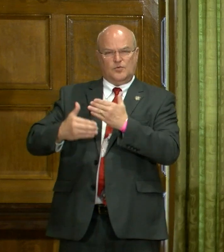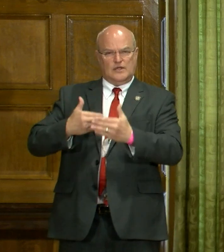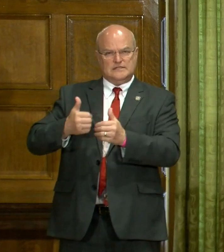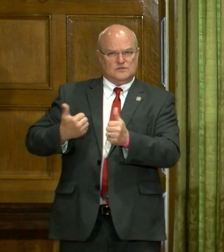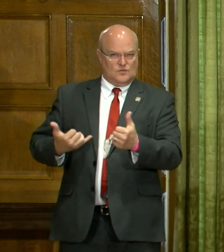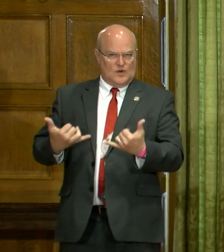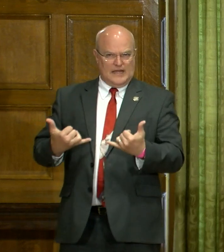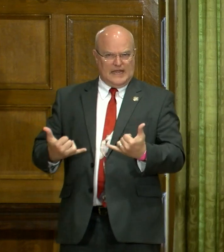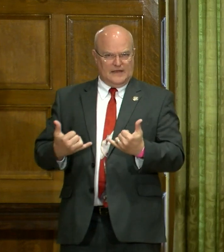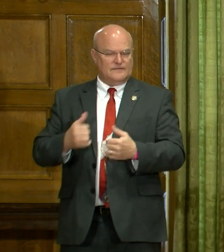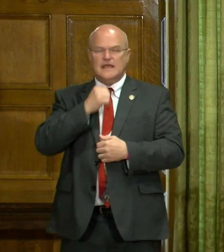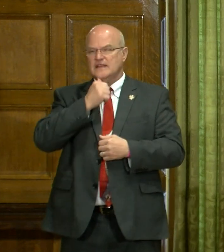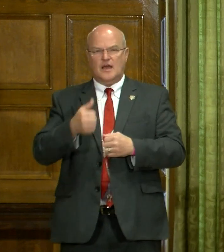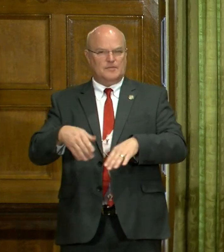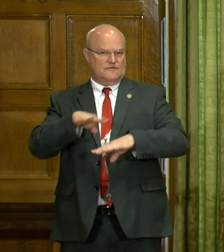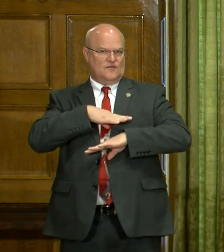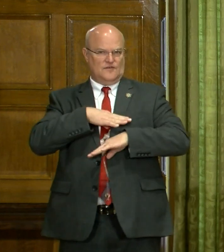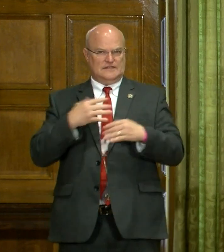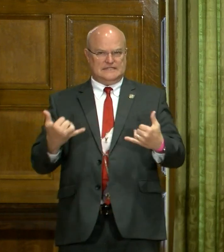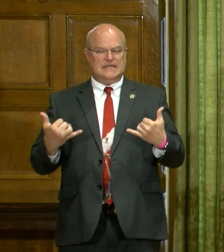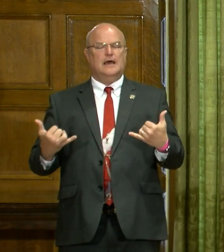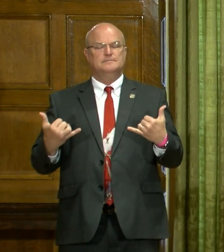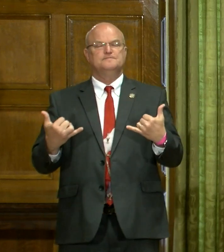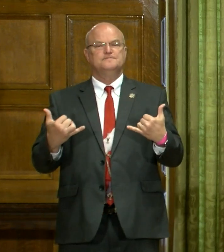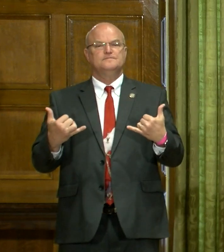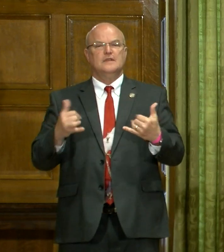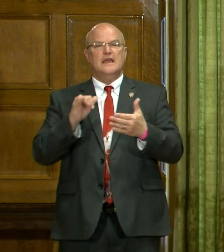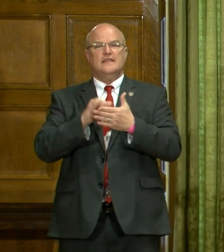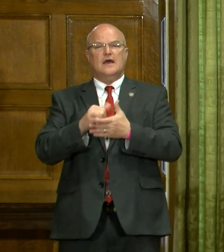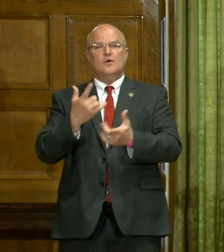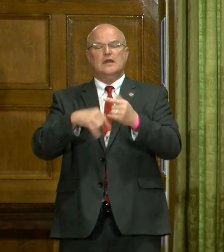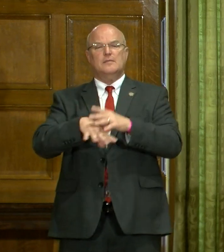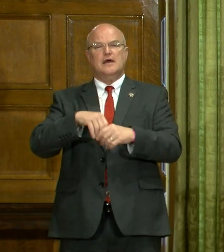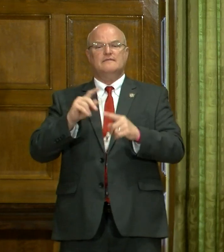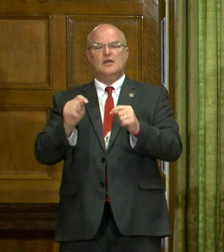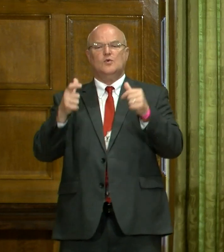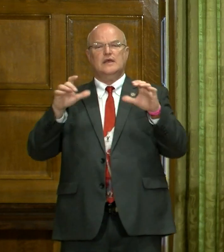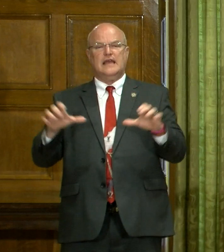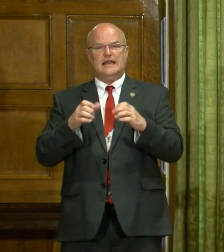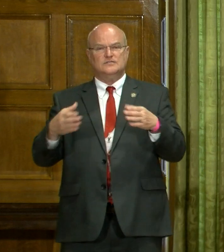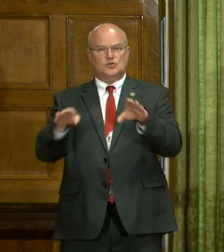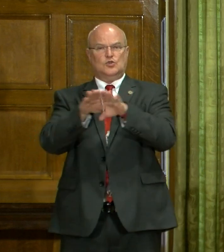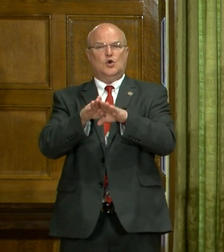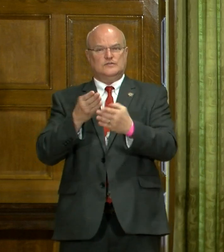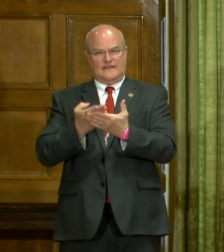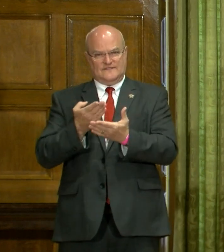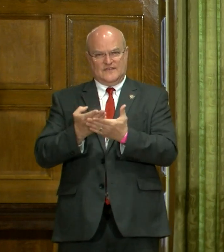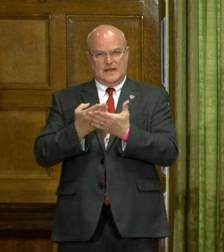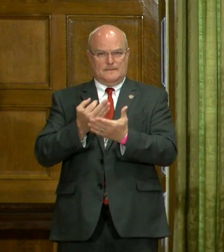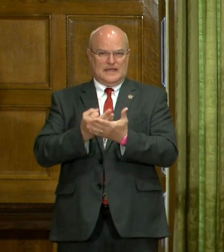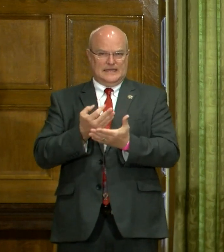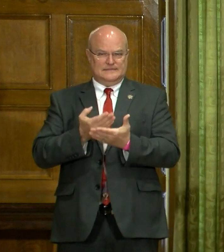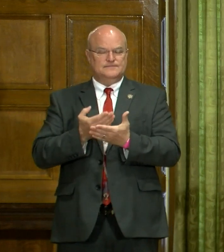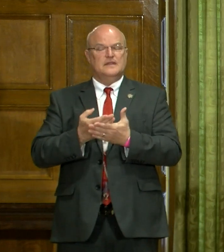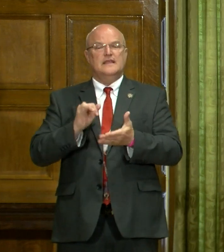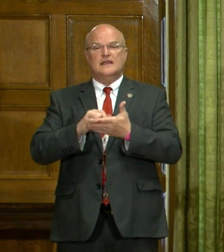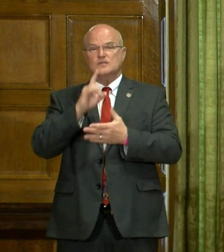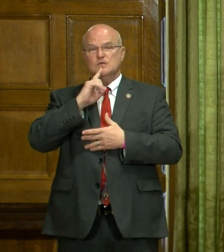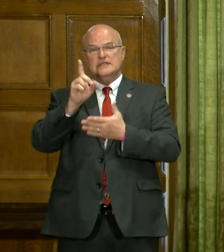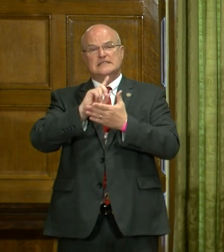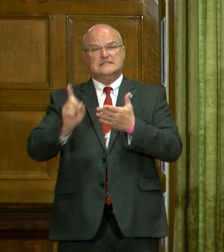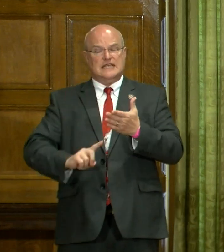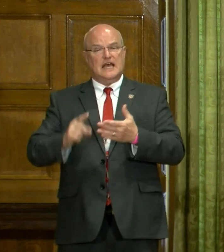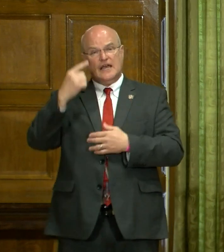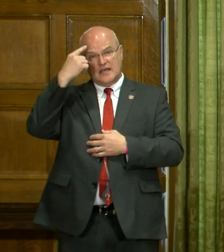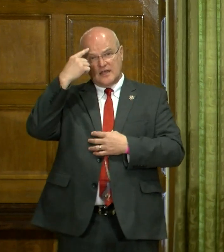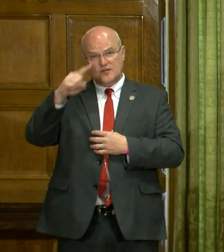backed up and have not been fulfilled at this time. That will come out of our Quick Action Closing Fund money that is really